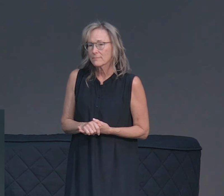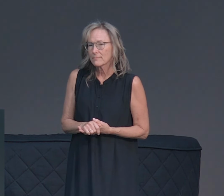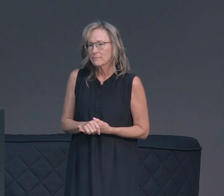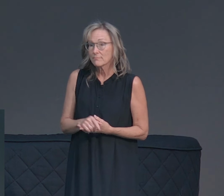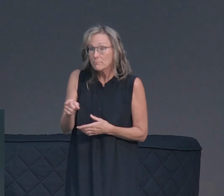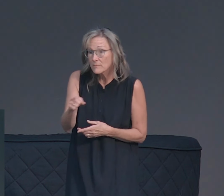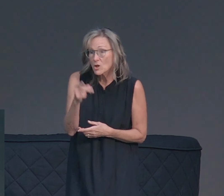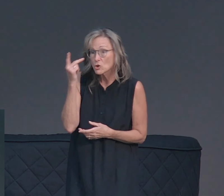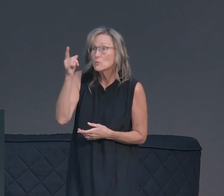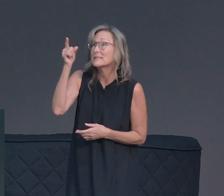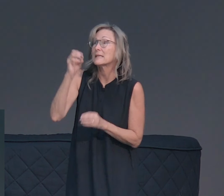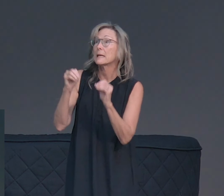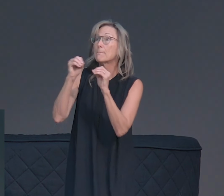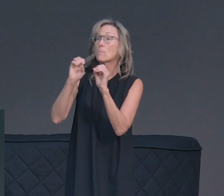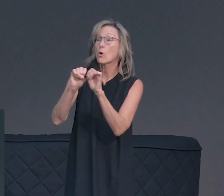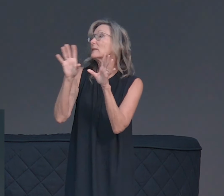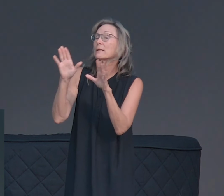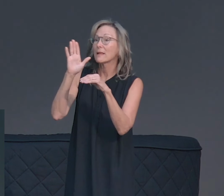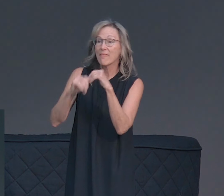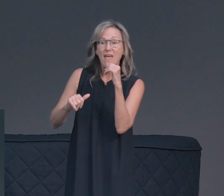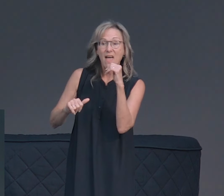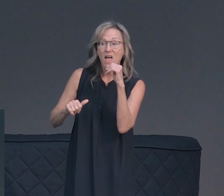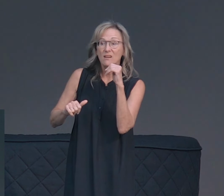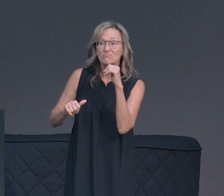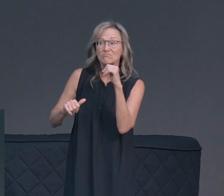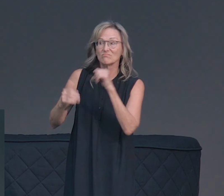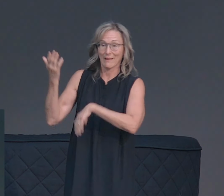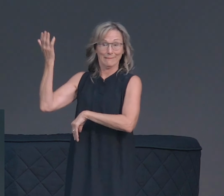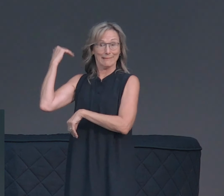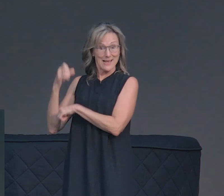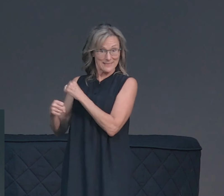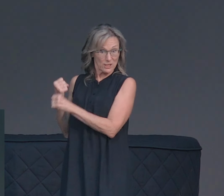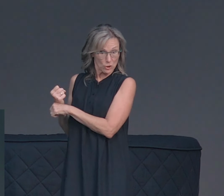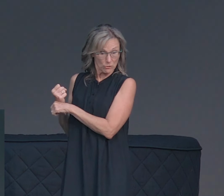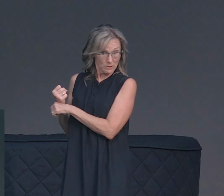Are you seeing God more clearly than you did this time last year?